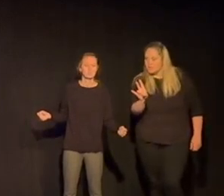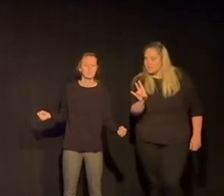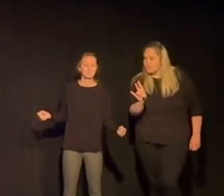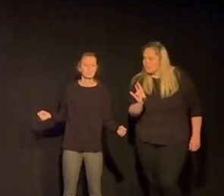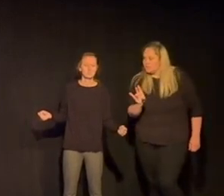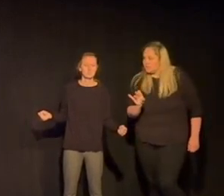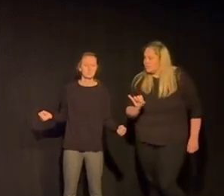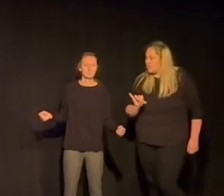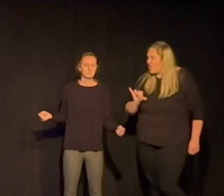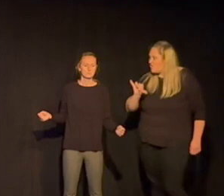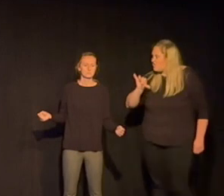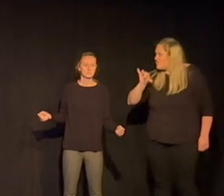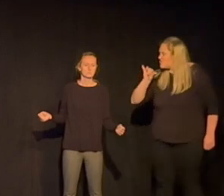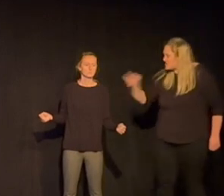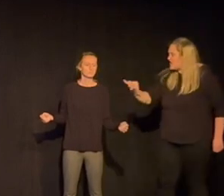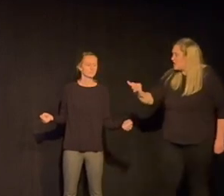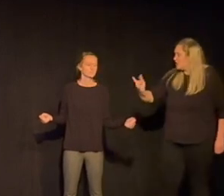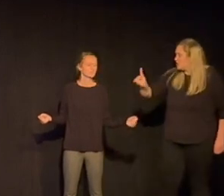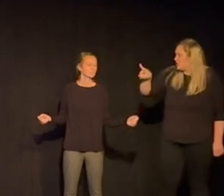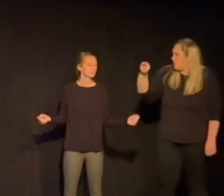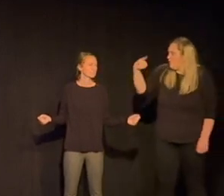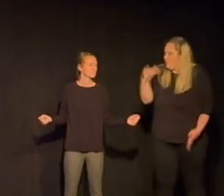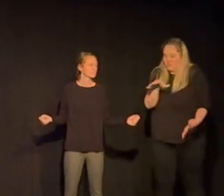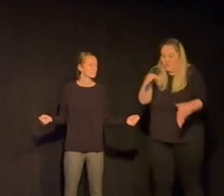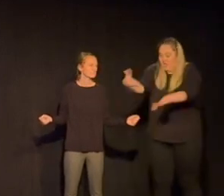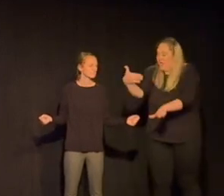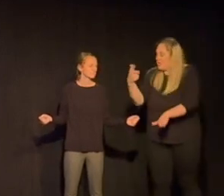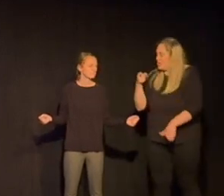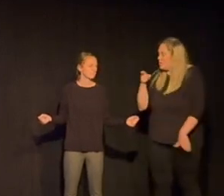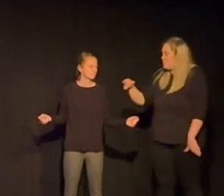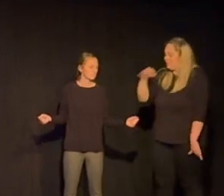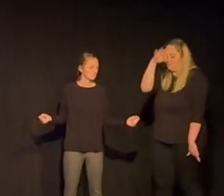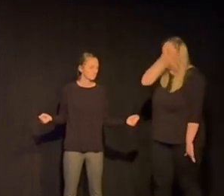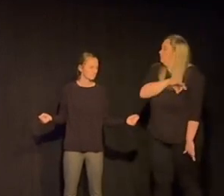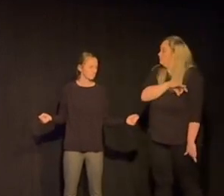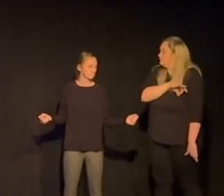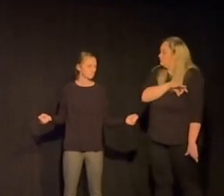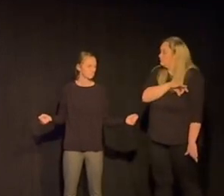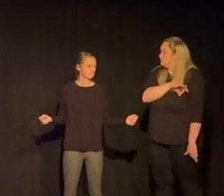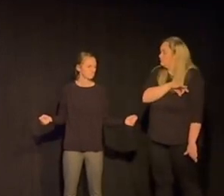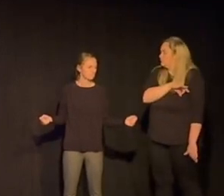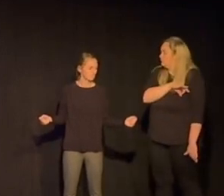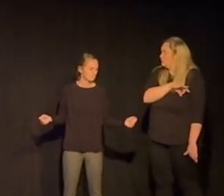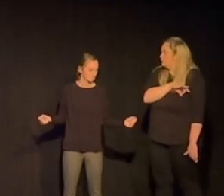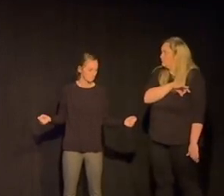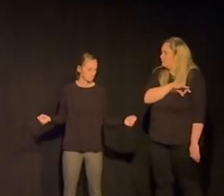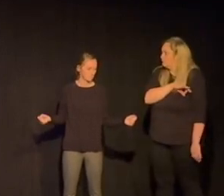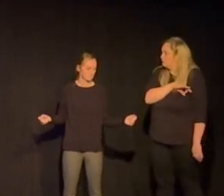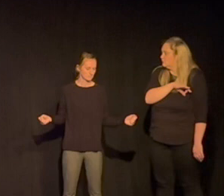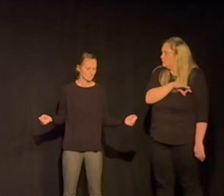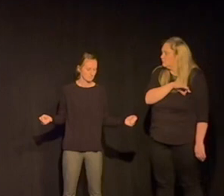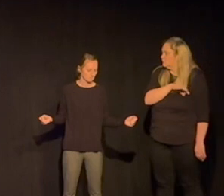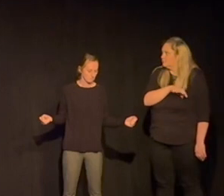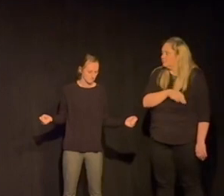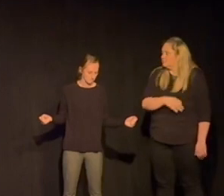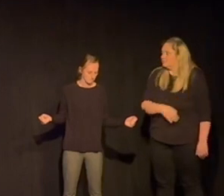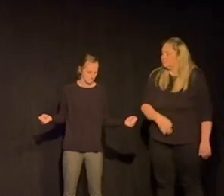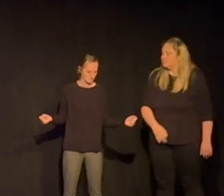That is the first death you truly deserved.